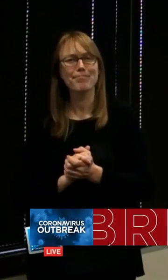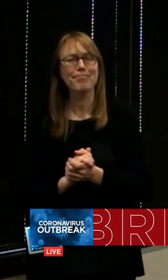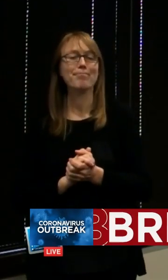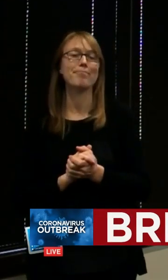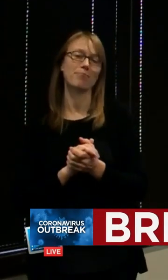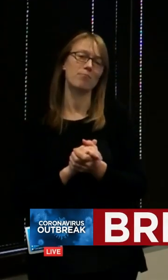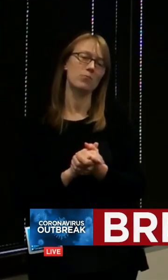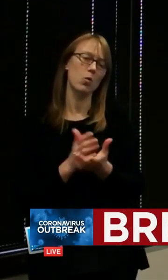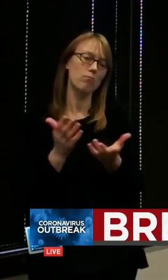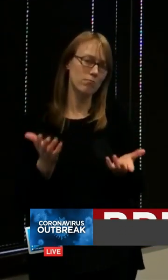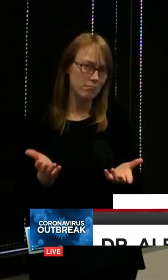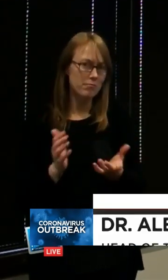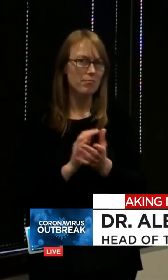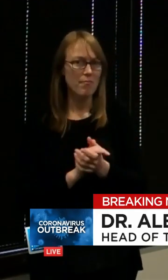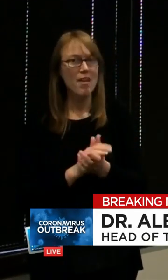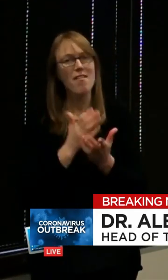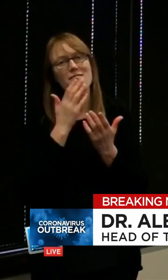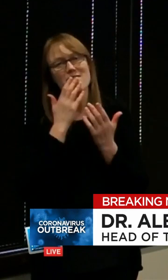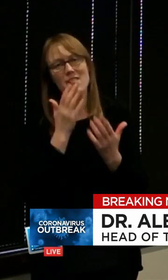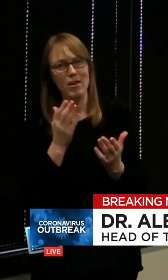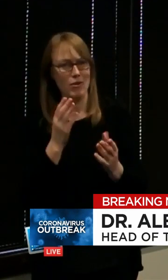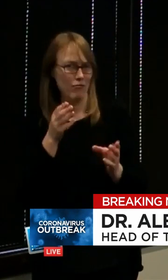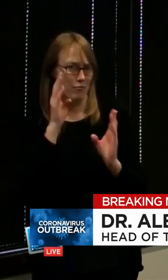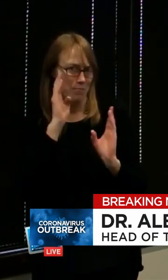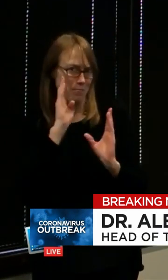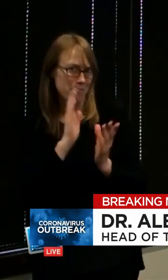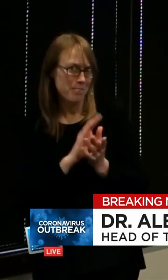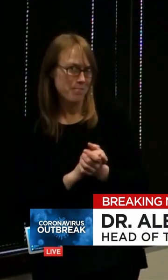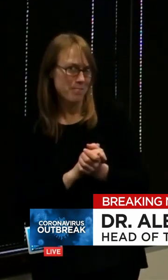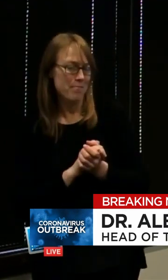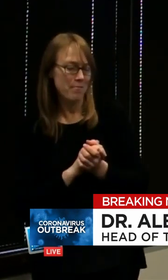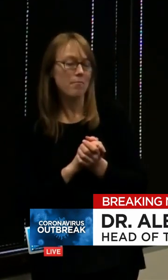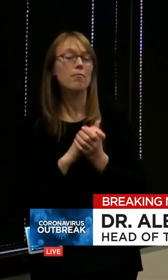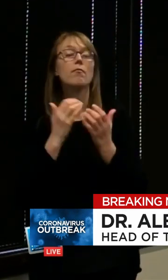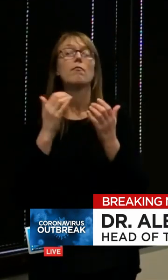that, for being able to talk about that. And